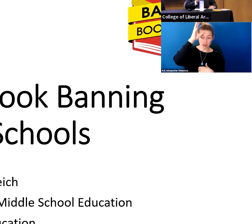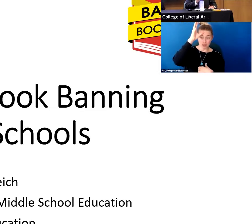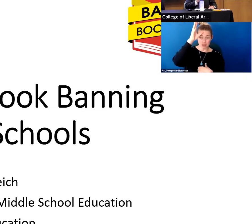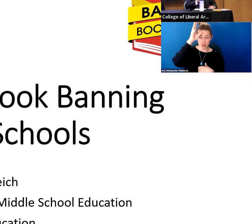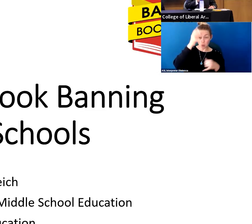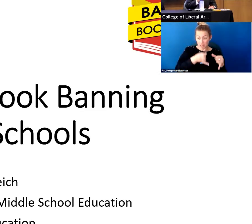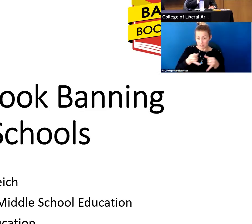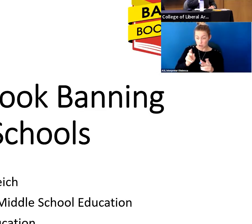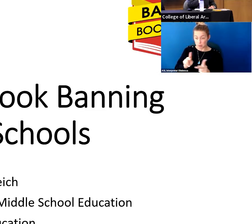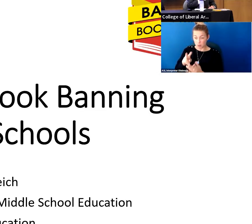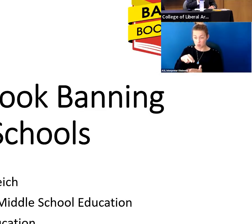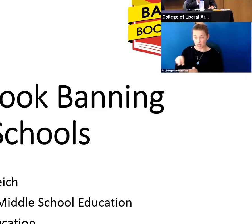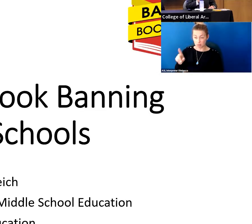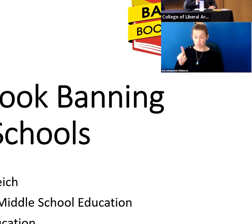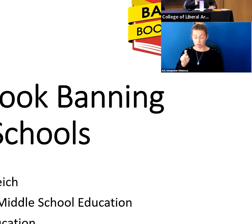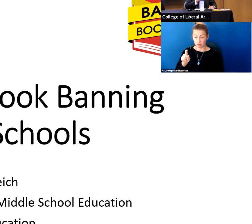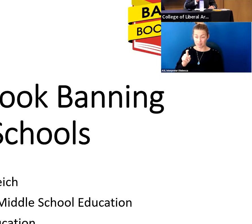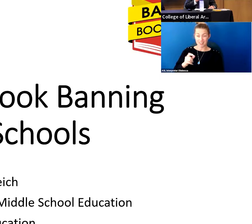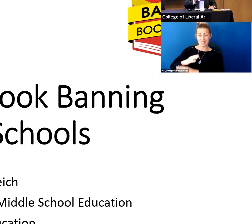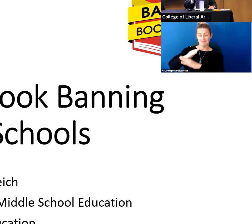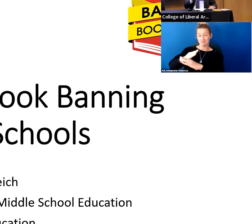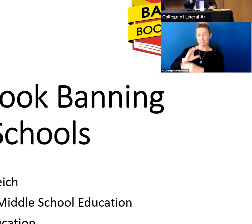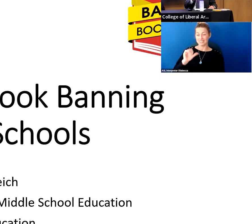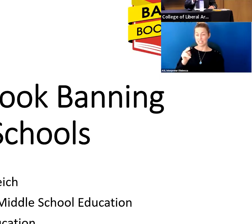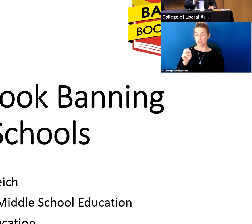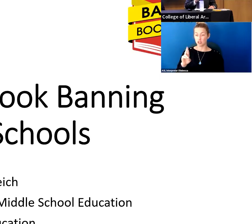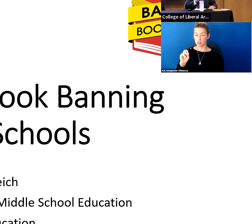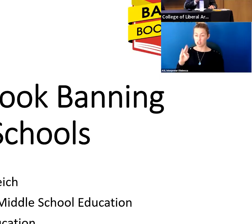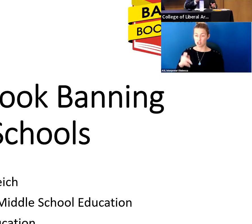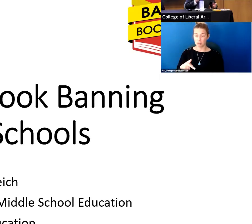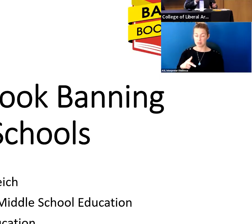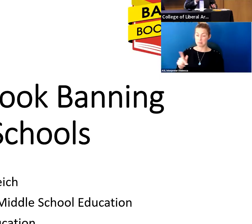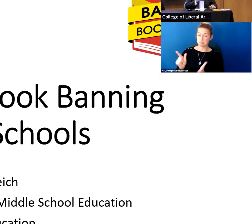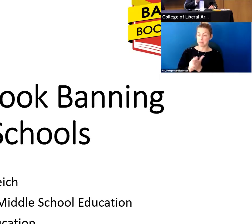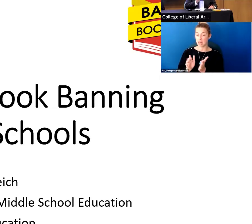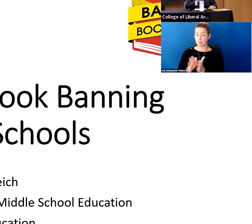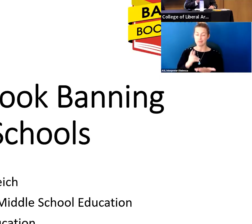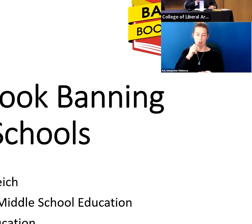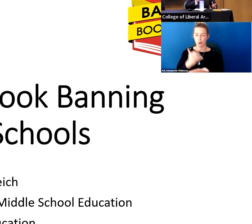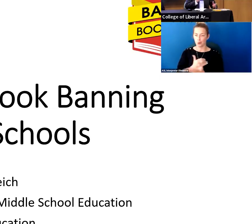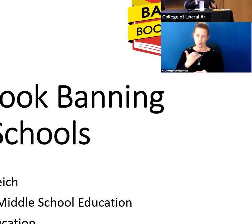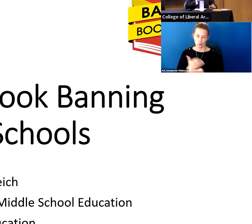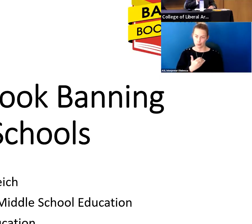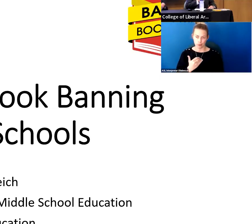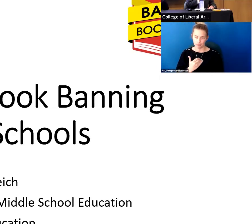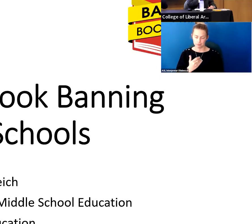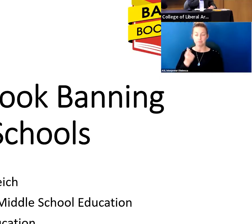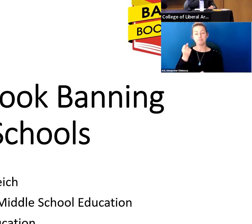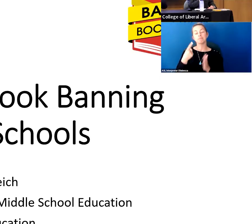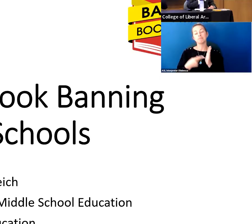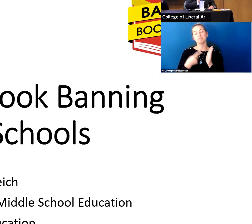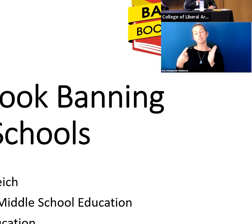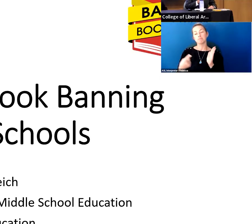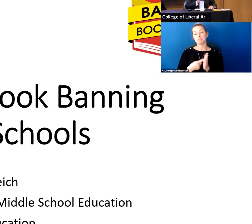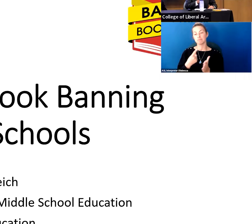readers. Censorship and banning of books are not at all new. Think the Puritans. From time to time,